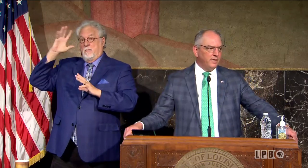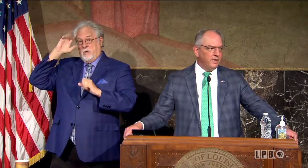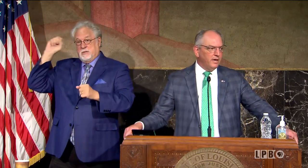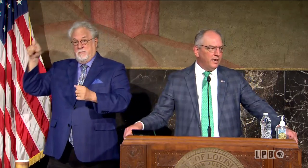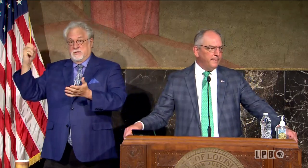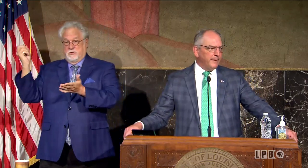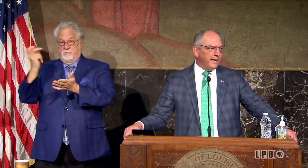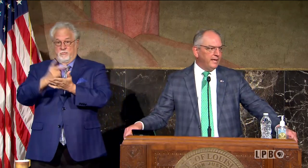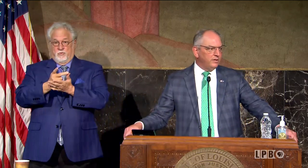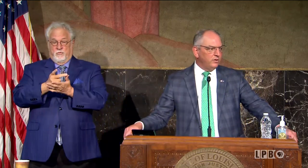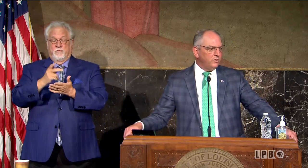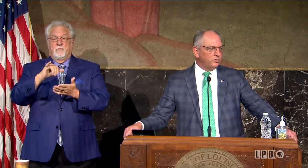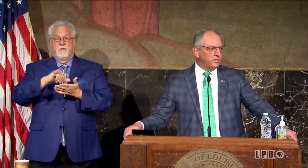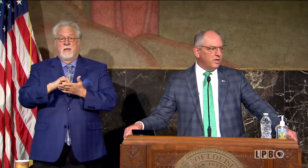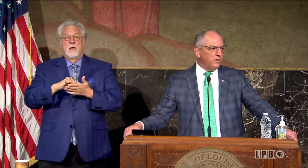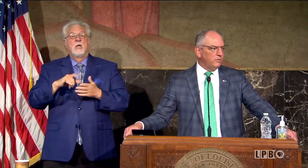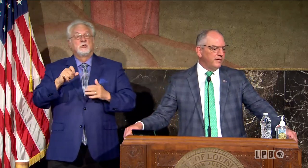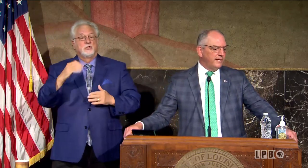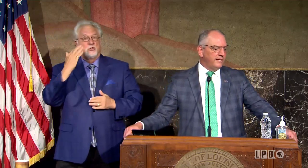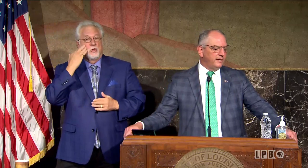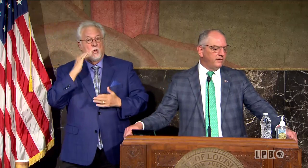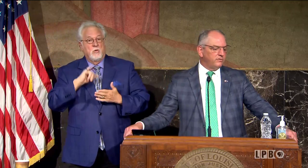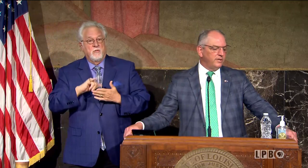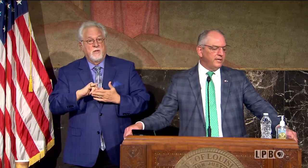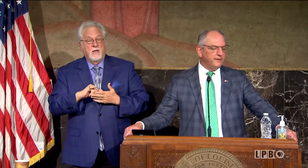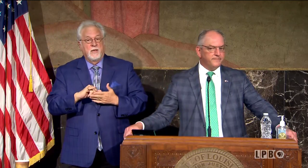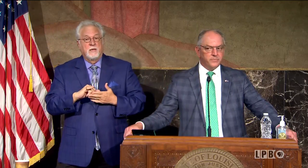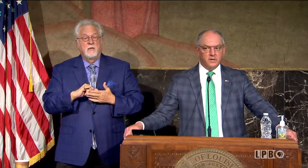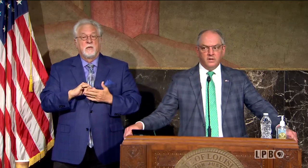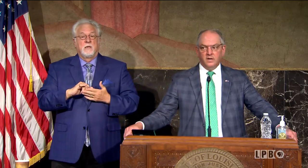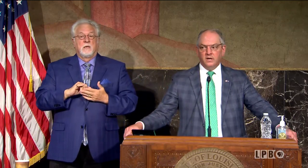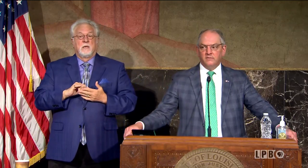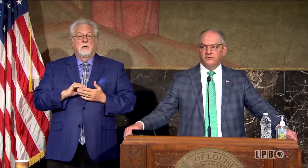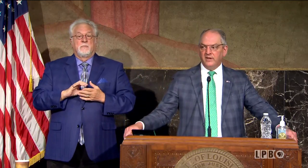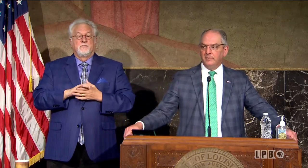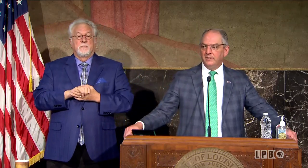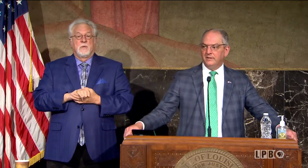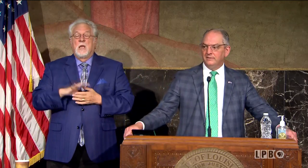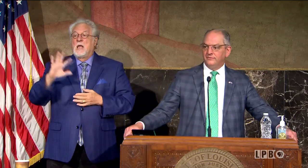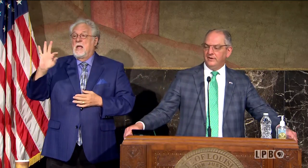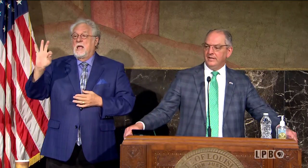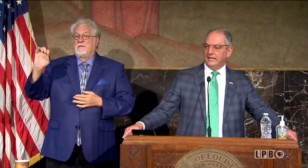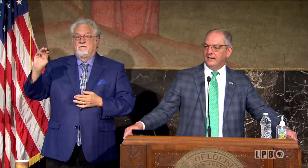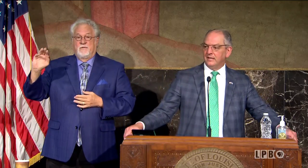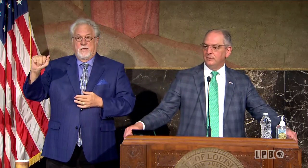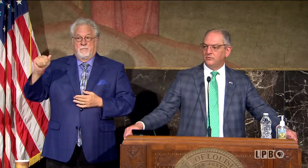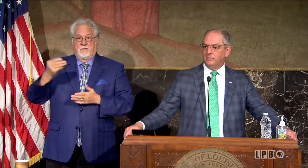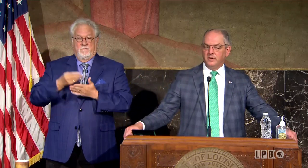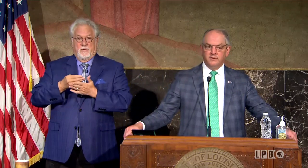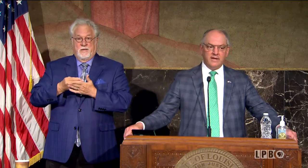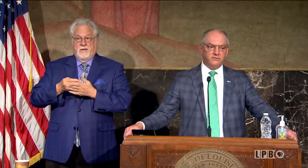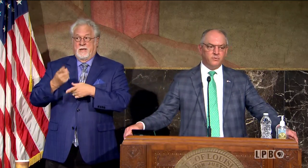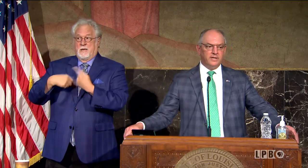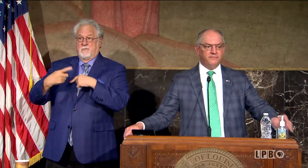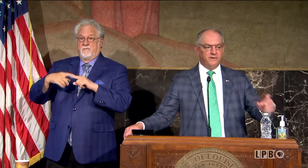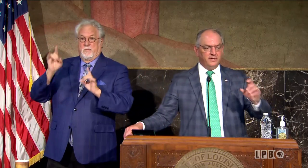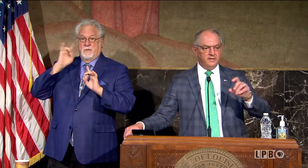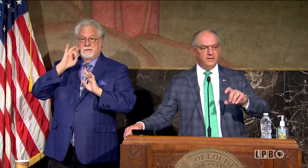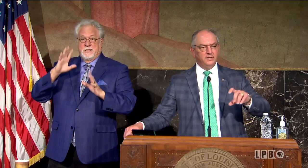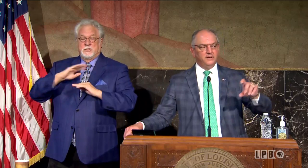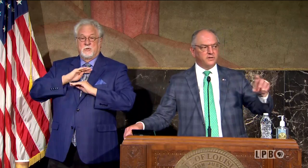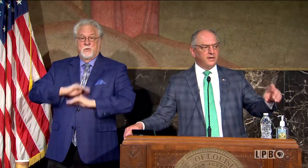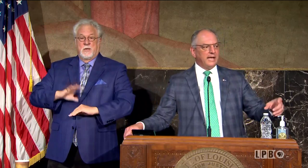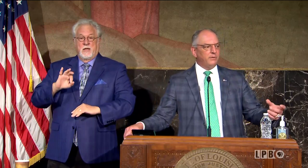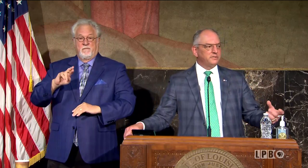that. And you should know that it is the FEMA funding that comes from the Disaster Relief